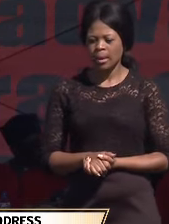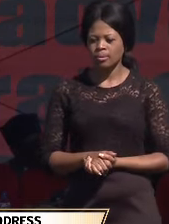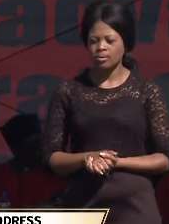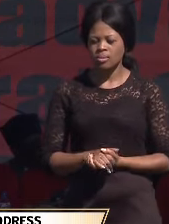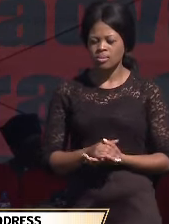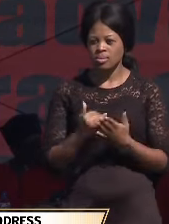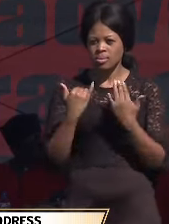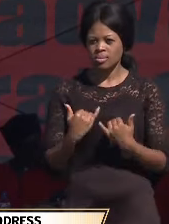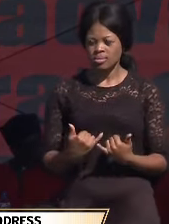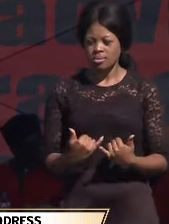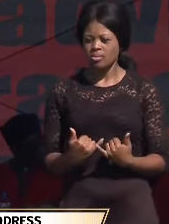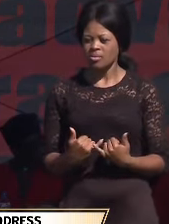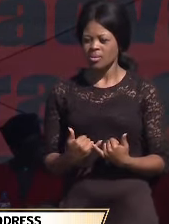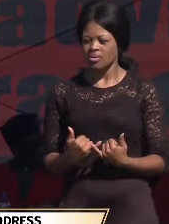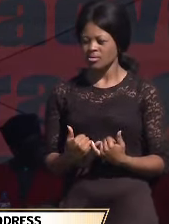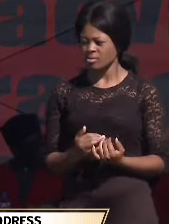Now, comrades,